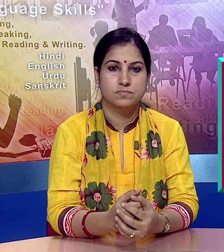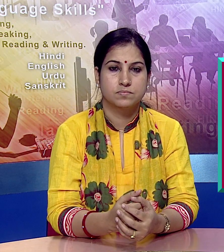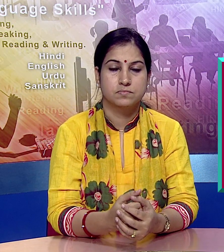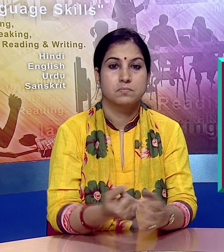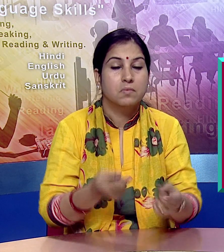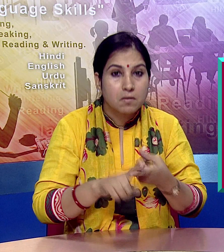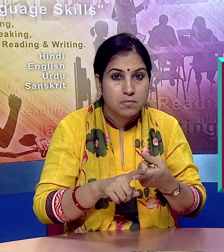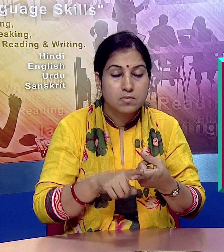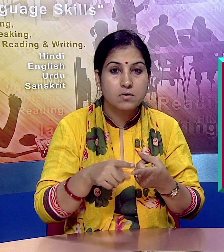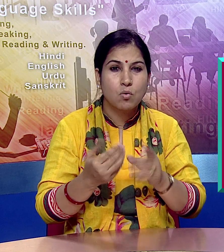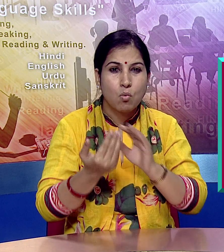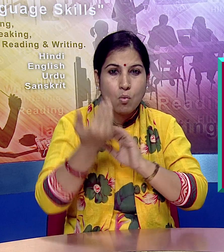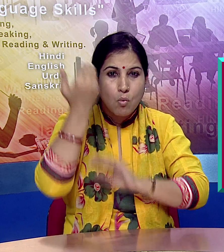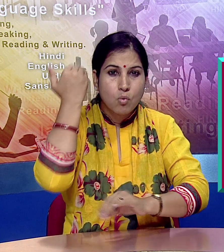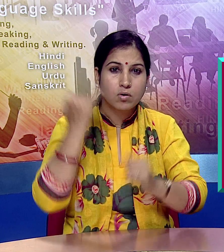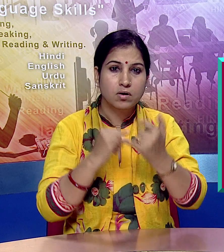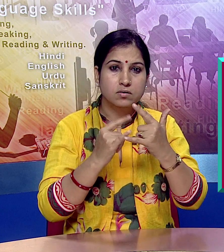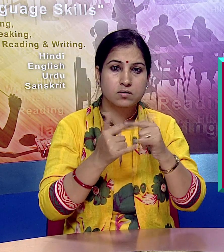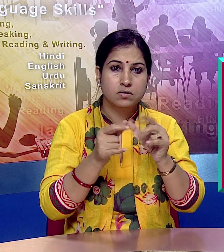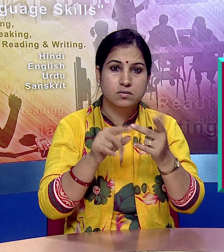In case old stain,